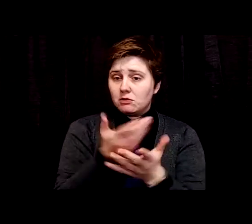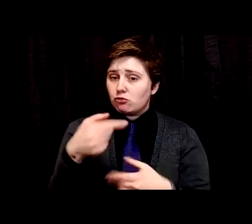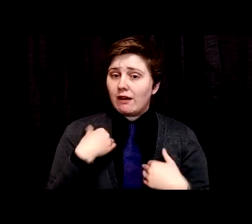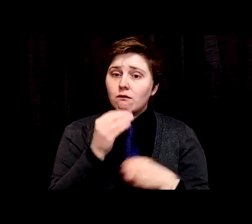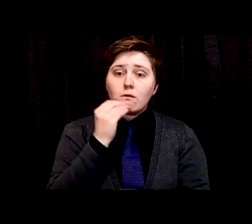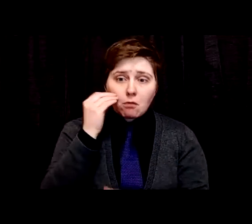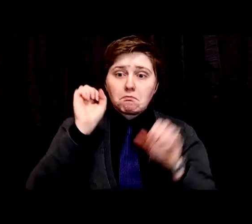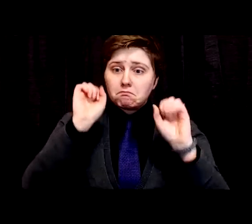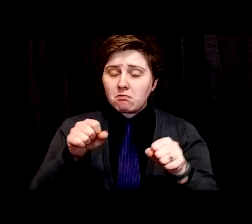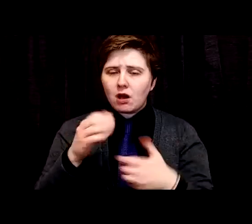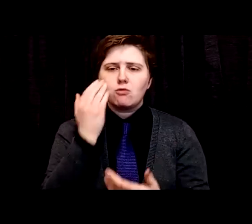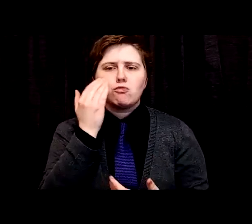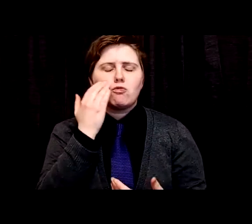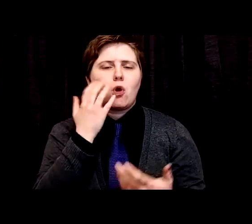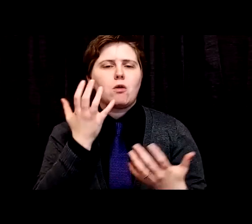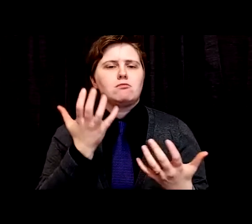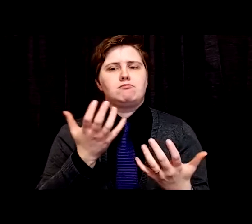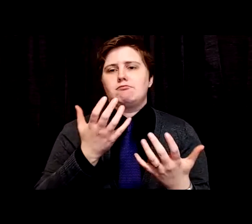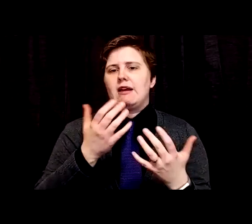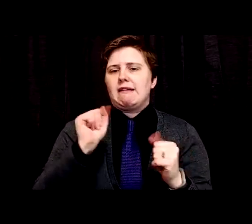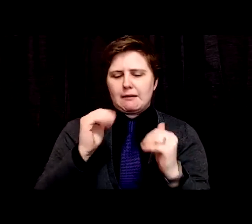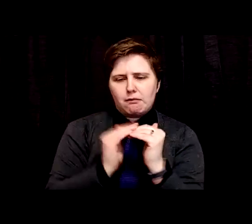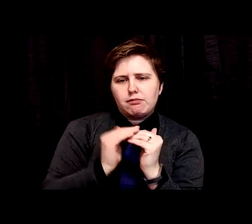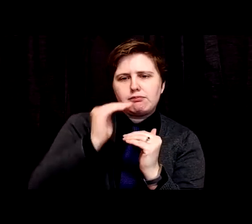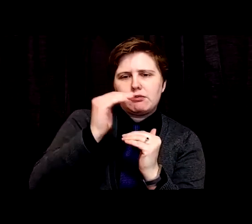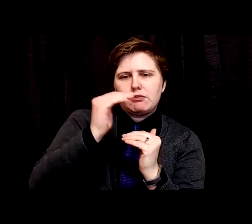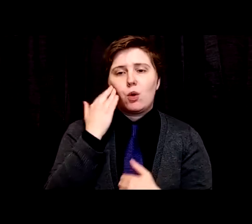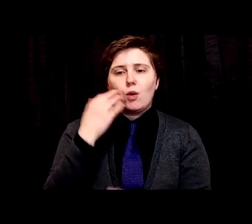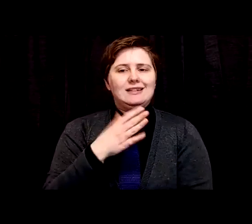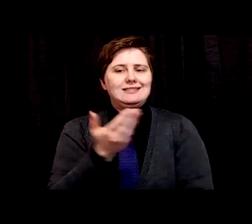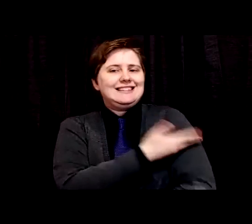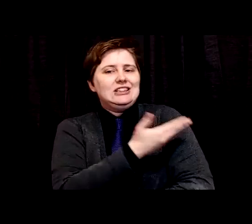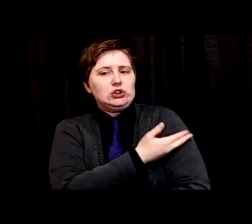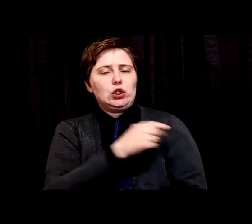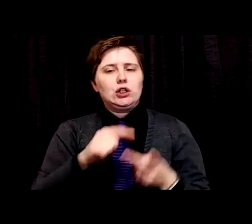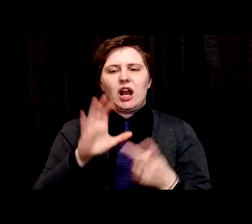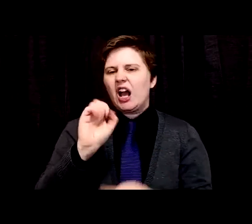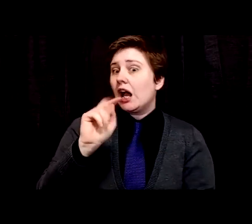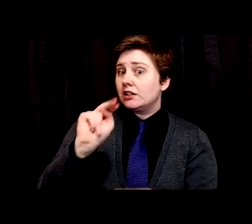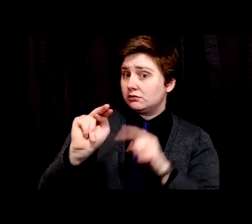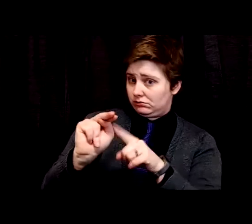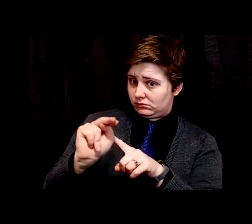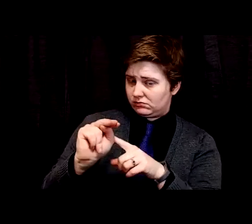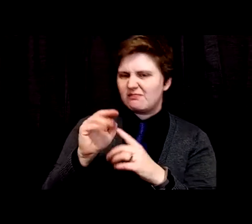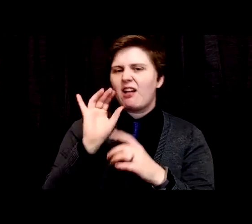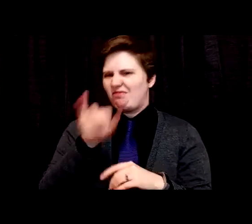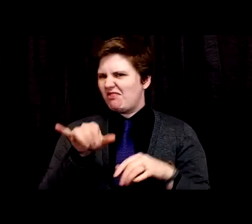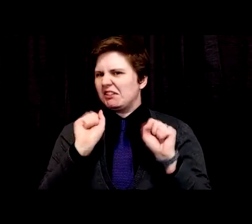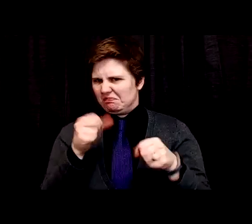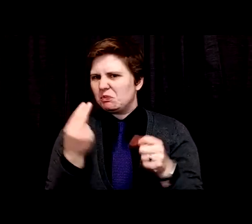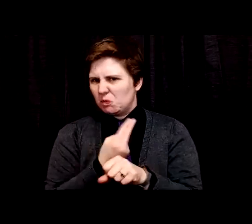such as materials that wood could layer. So a cotton T-shirt, something along those lines.